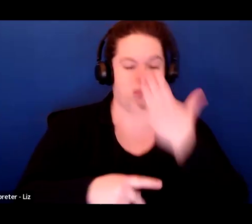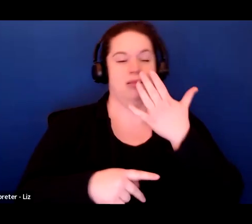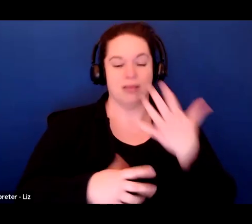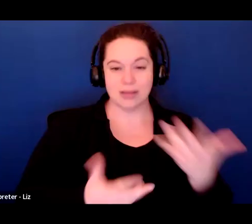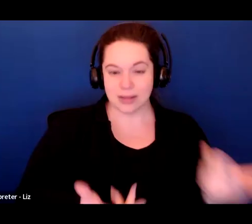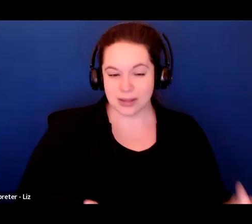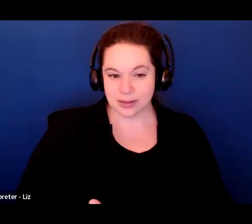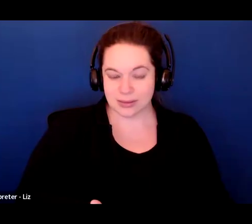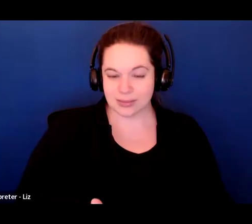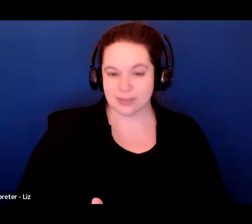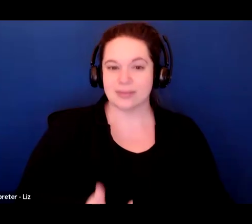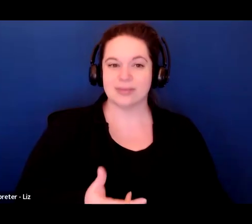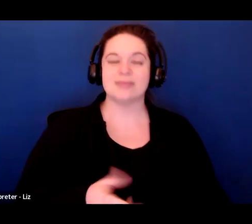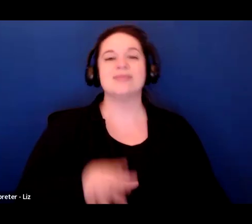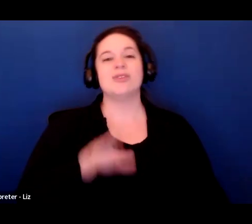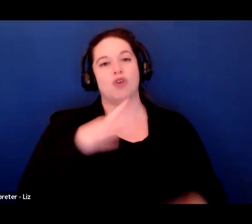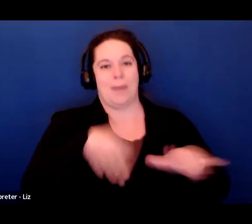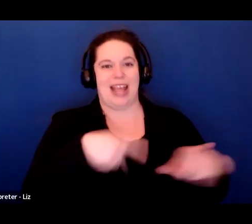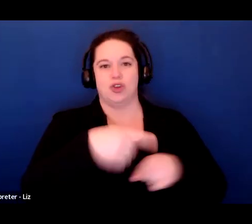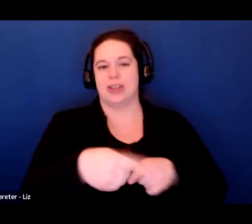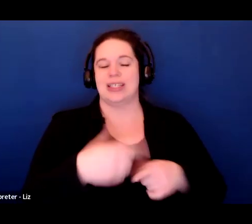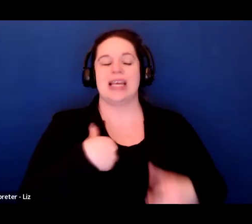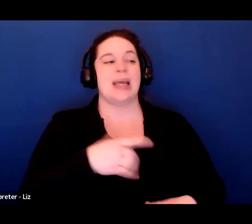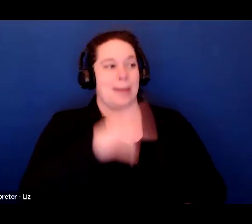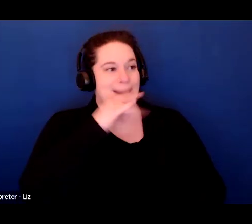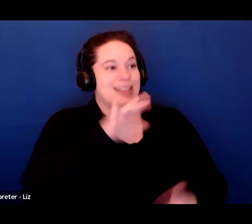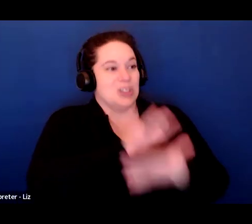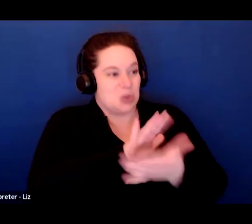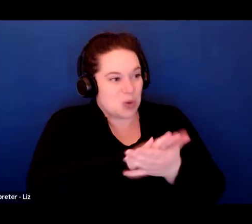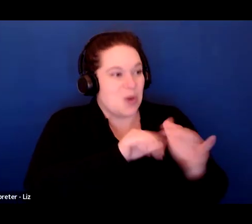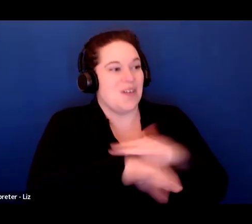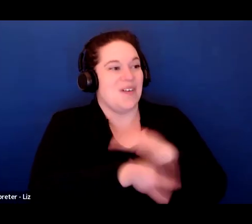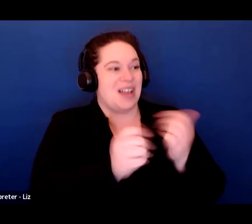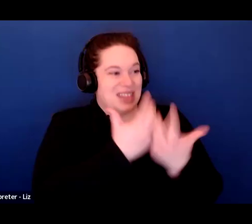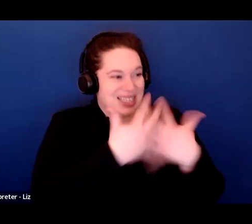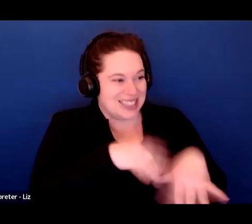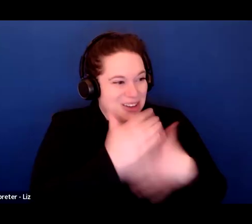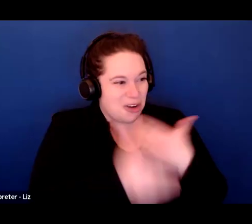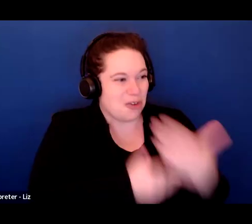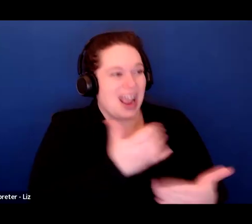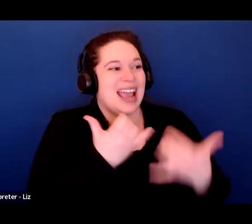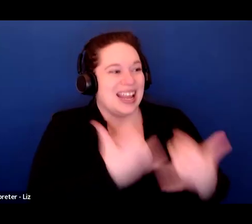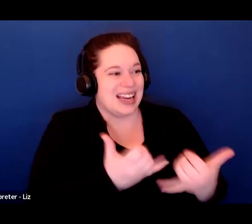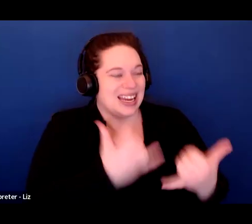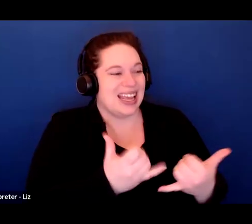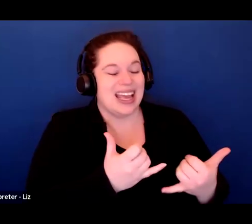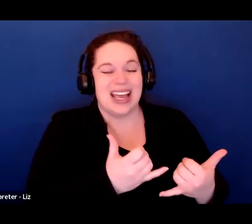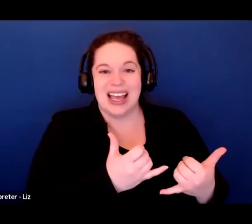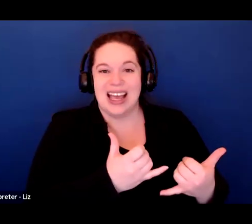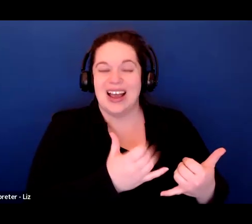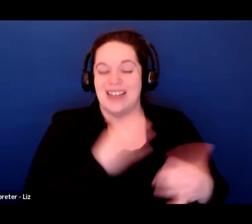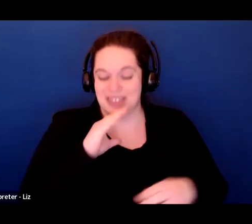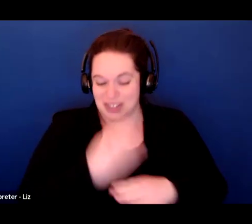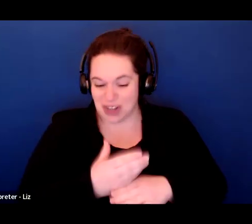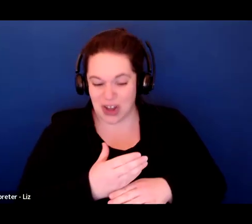got my child's in school and things are going really great. And now I have a daughter and all the